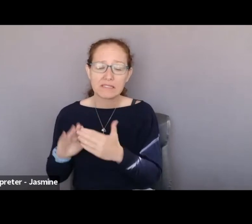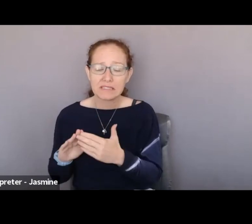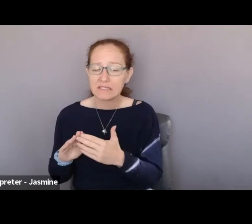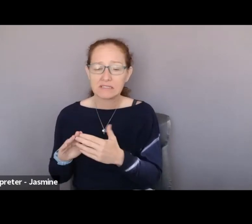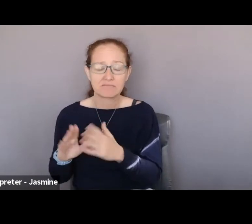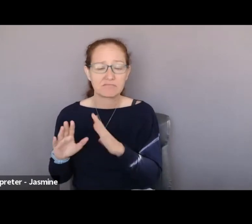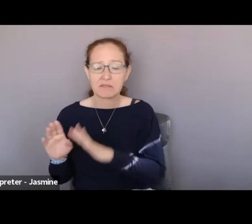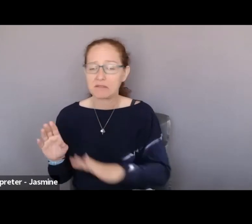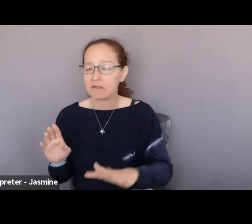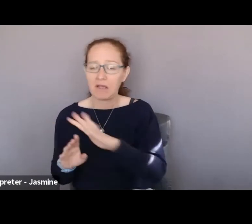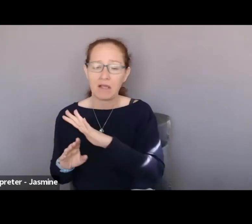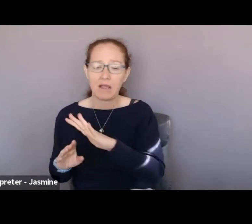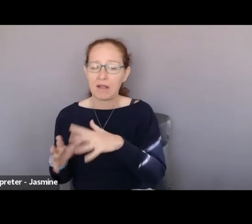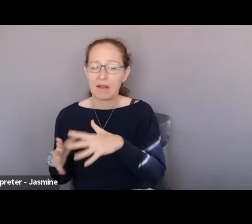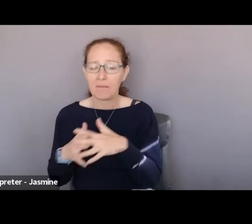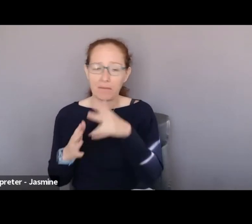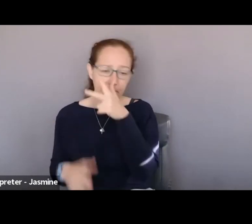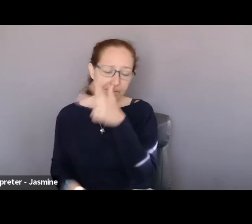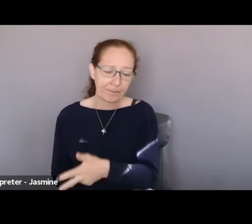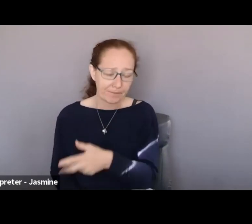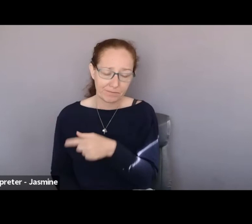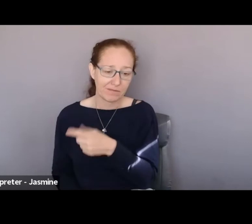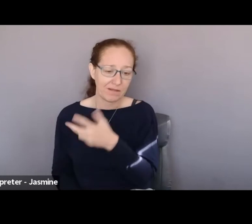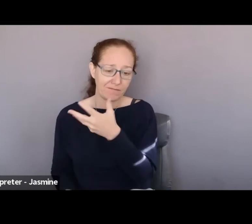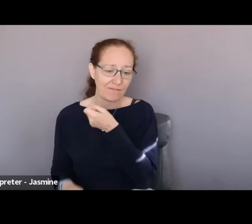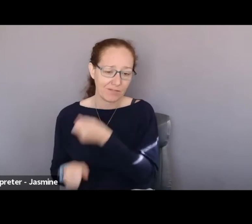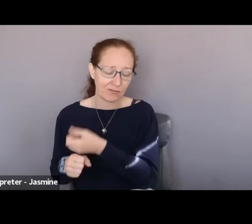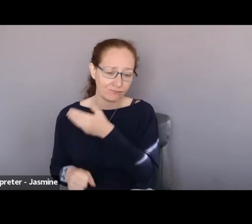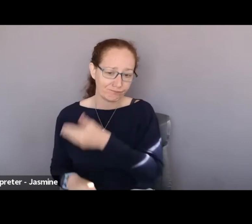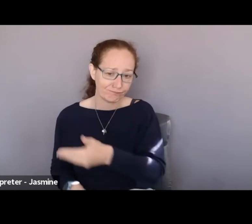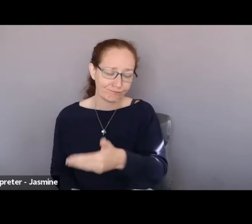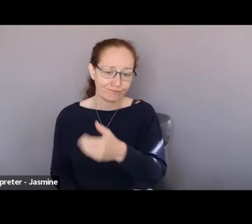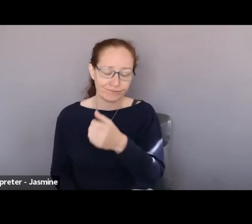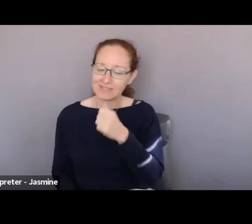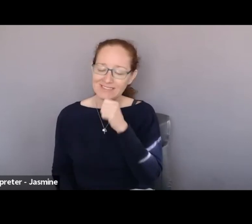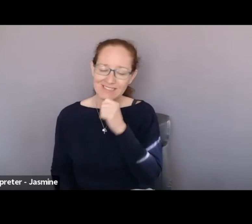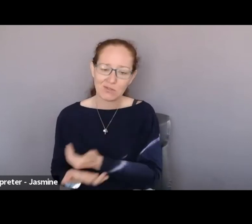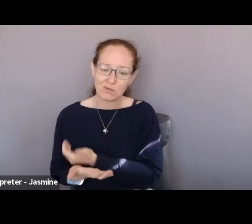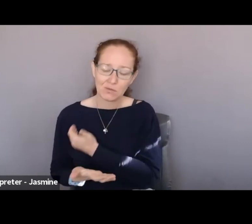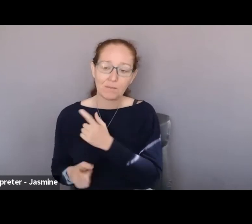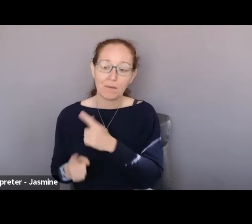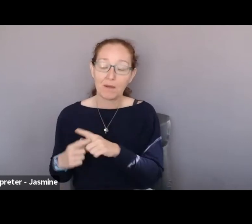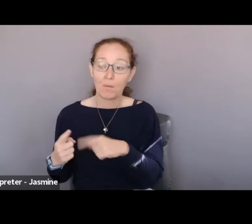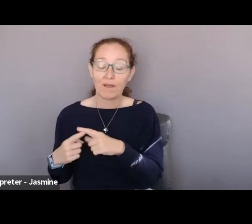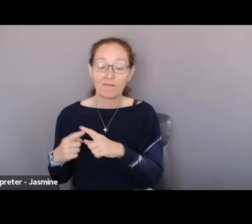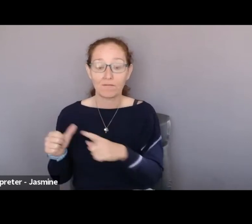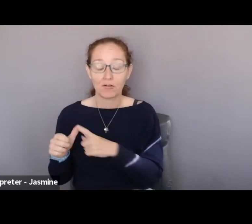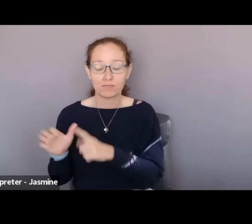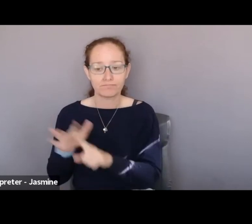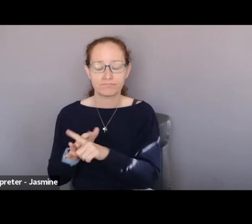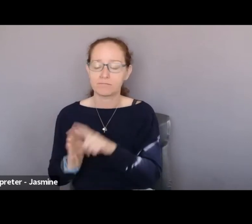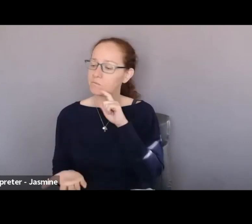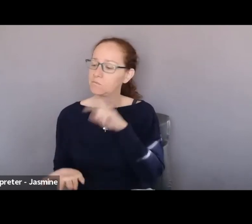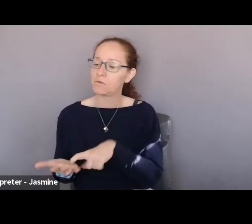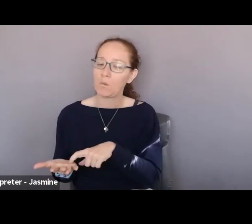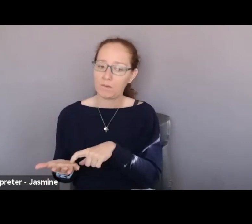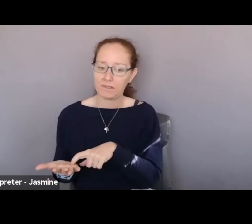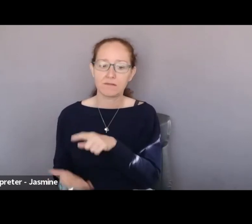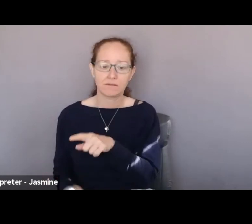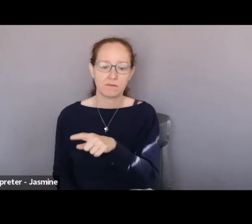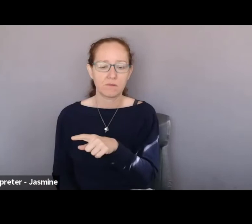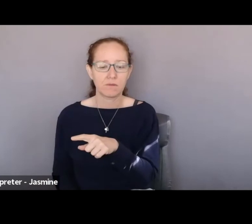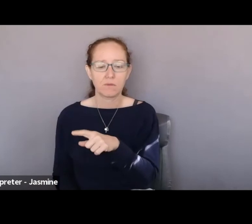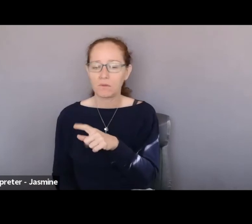crisis, of which when it first surfaced, due to some national news coverage that picked it up